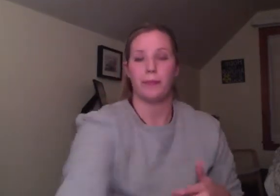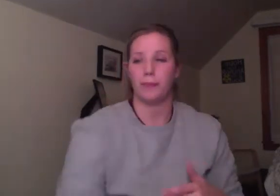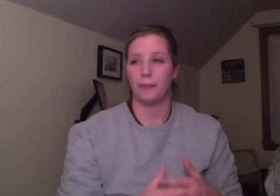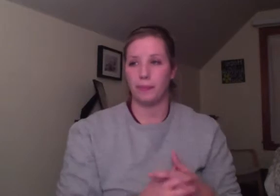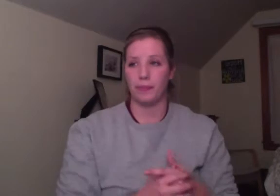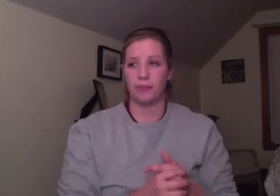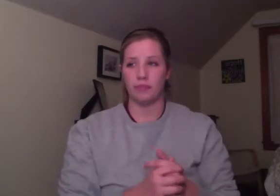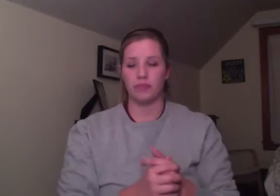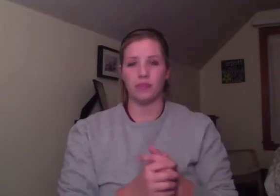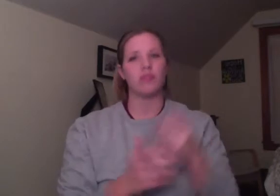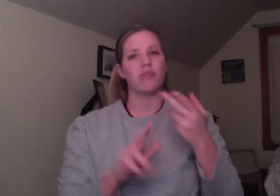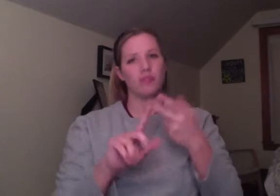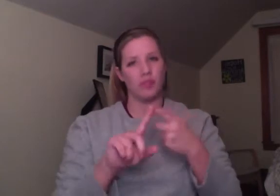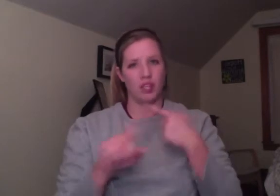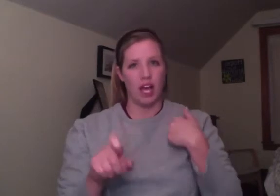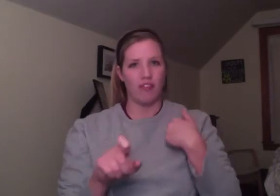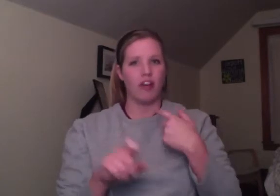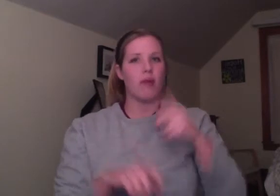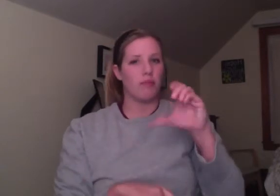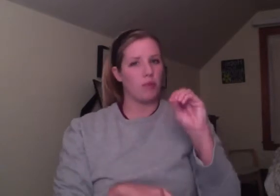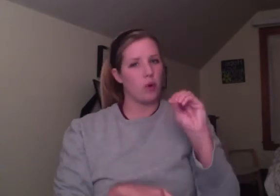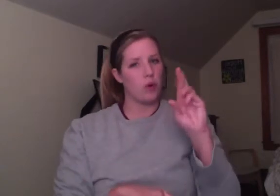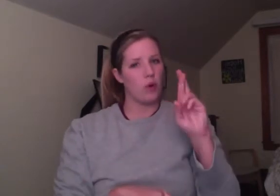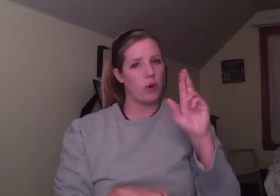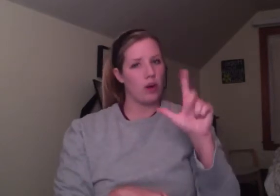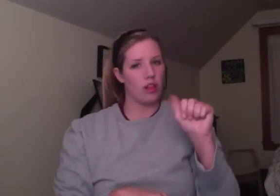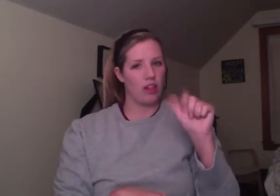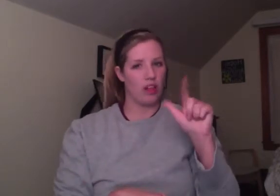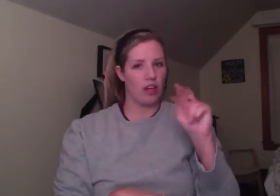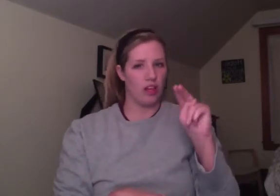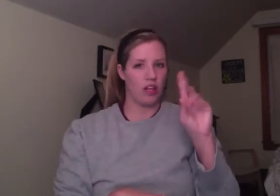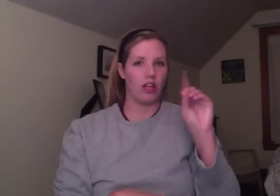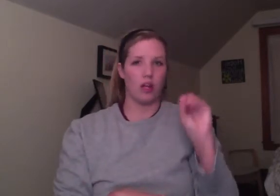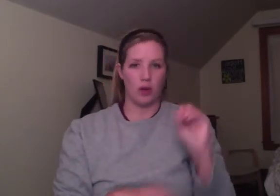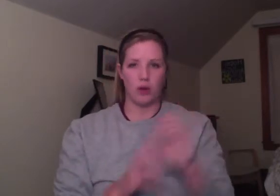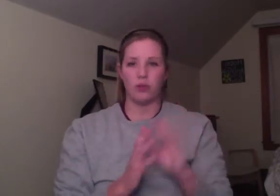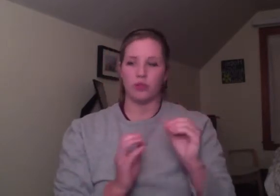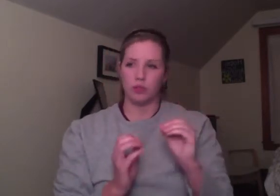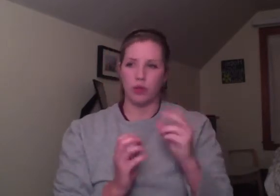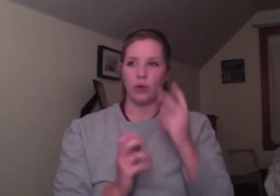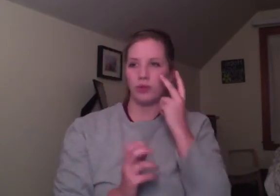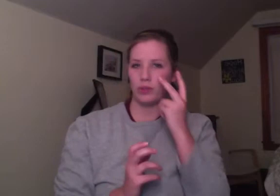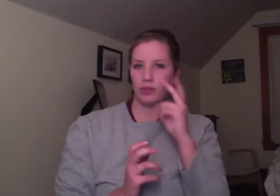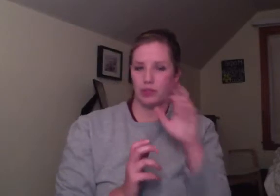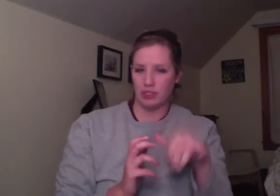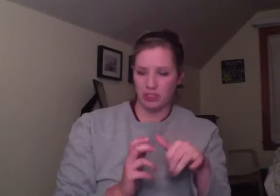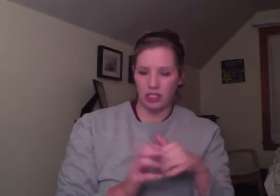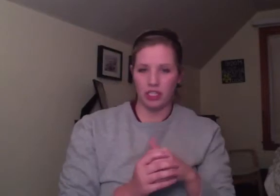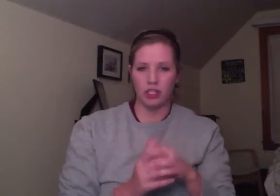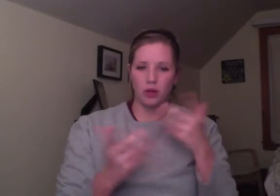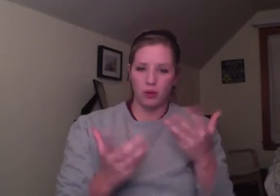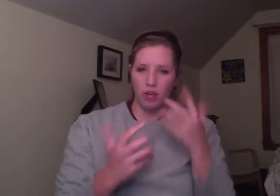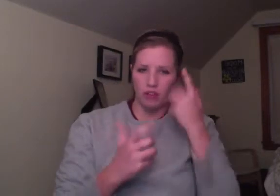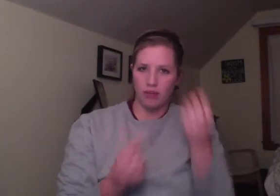Orlando. And he would set up his camera on the tripod, and he would wait for hours for these storms to roll